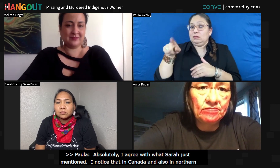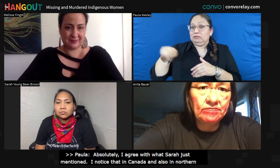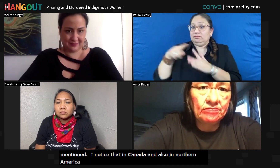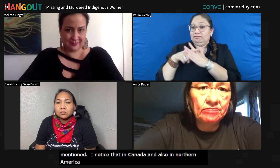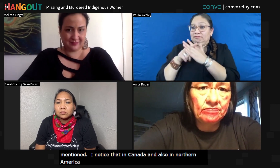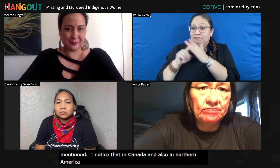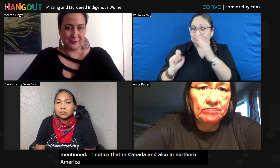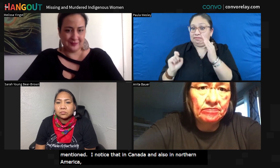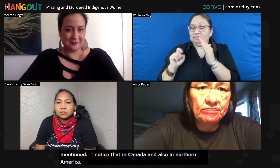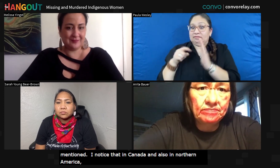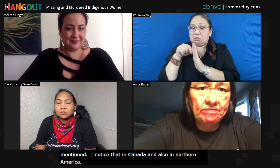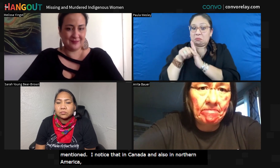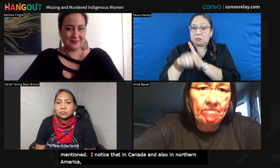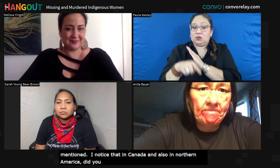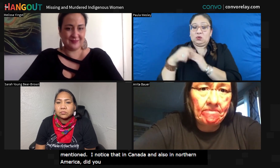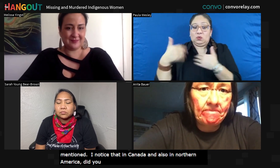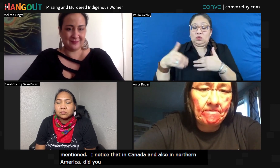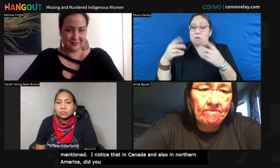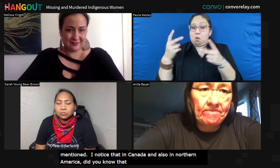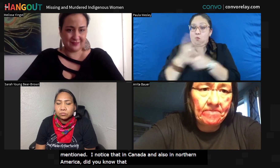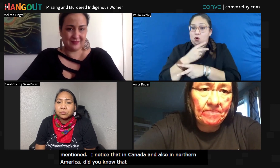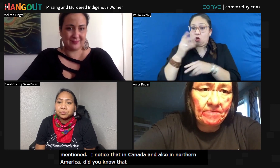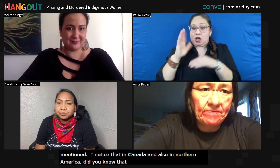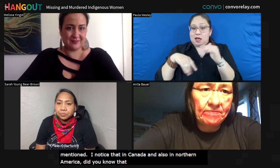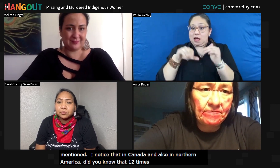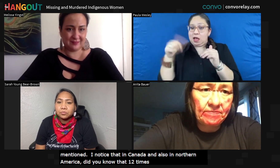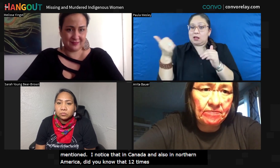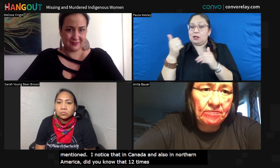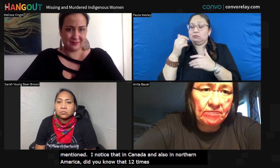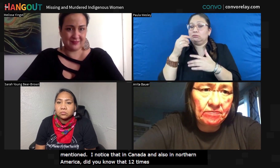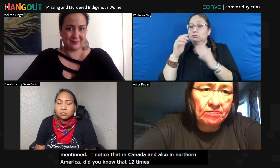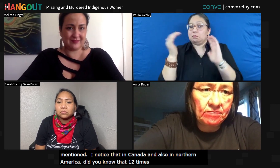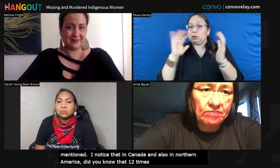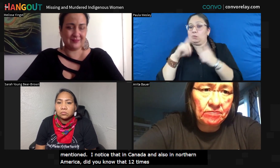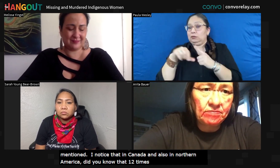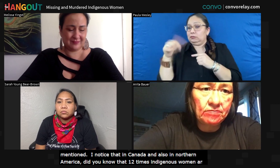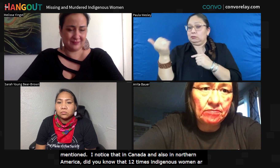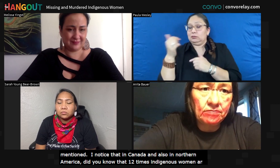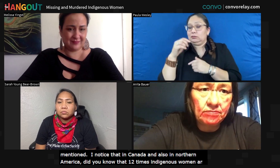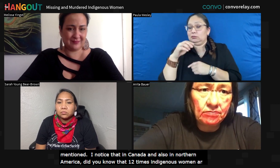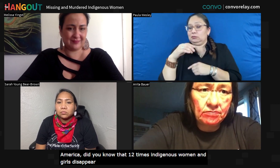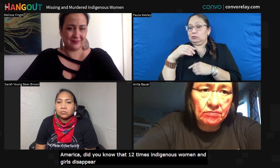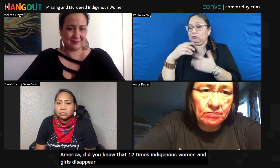and girls disappear or are murdered 12 times more than any other race,